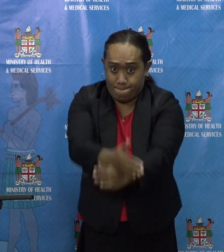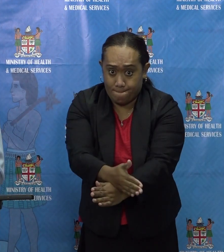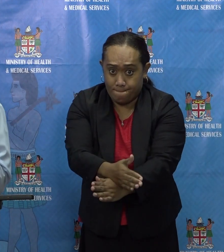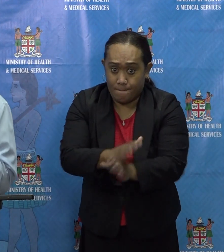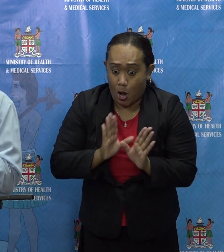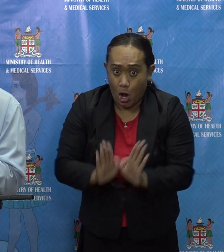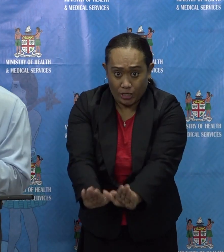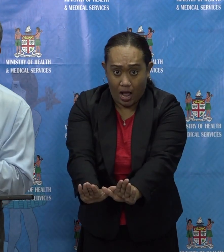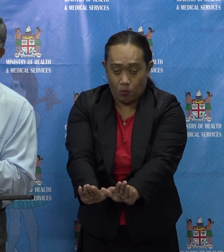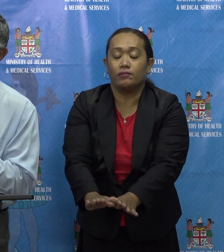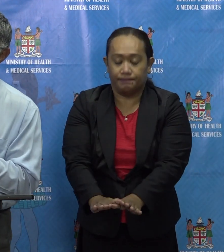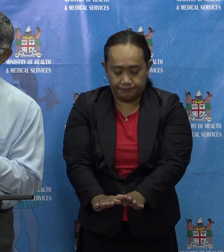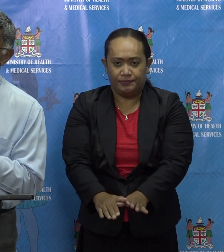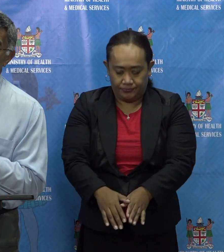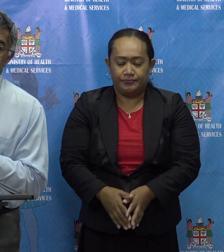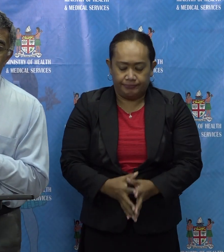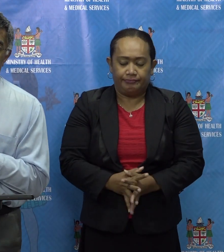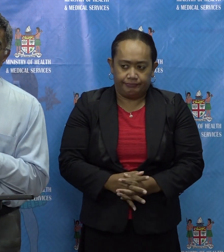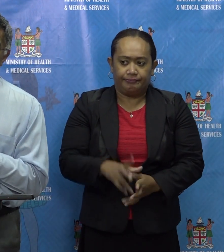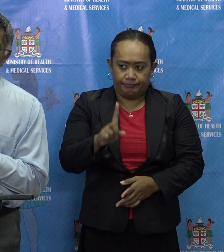just to don't move, stay in your home.